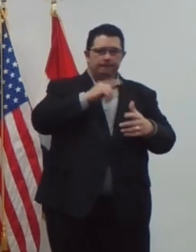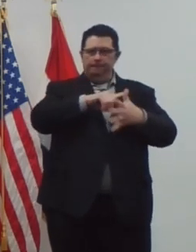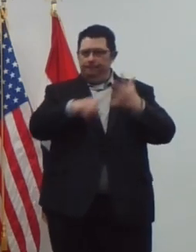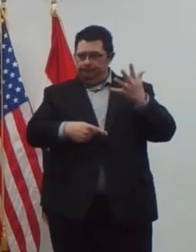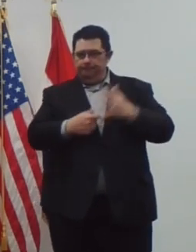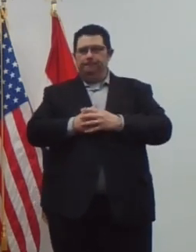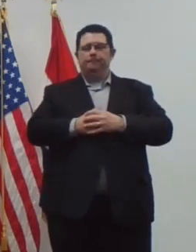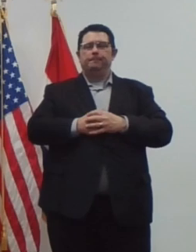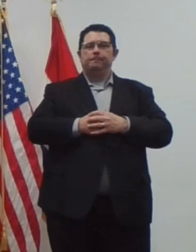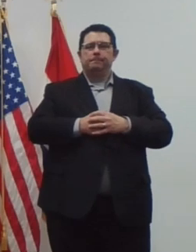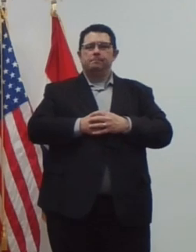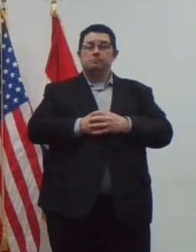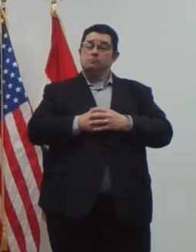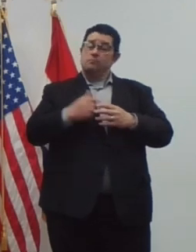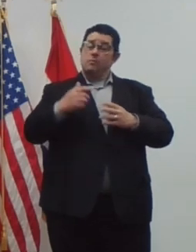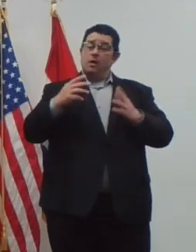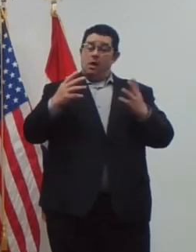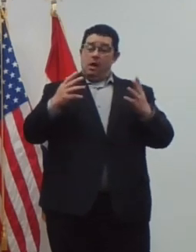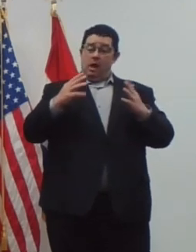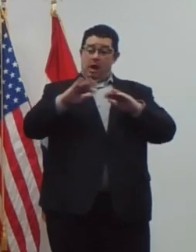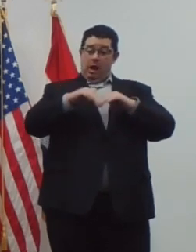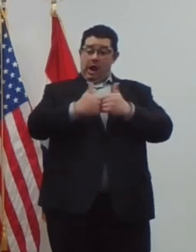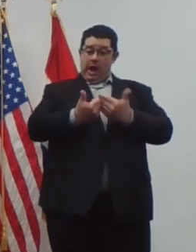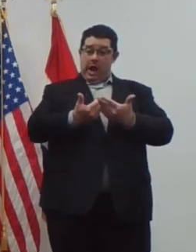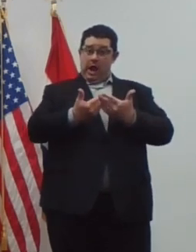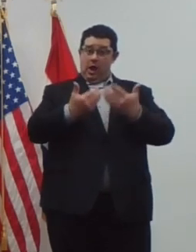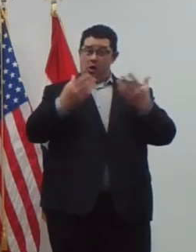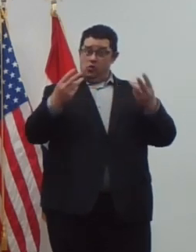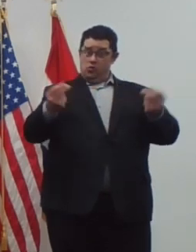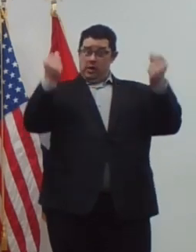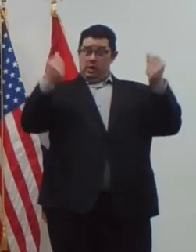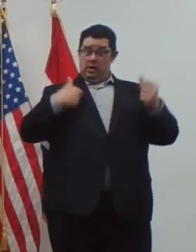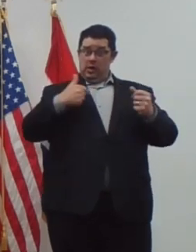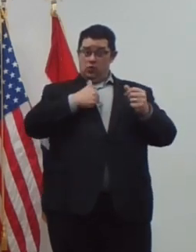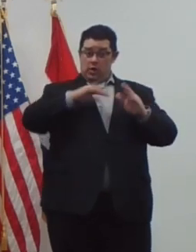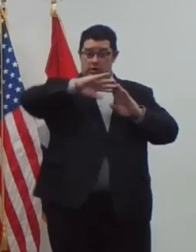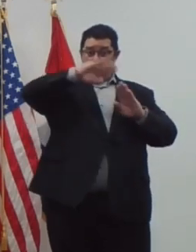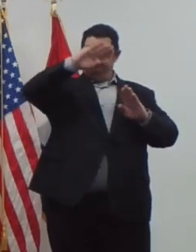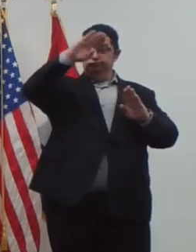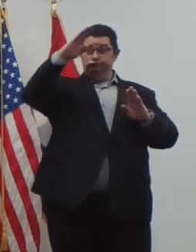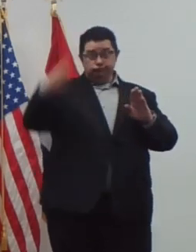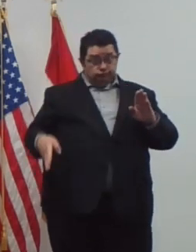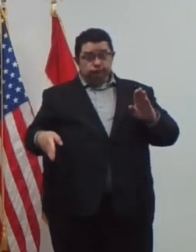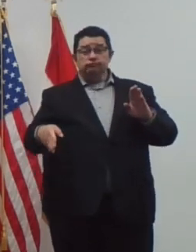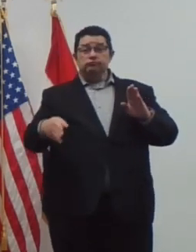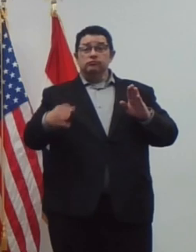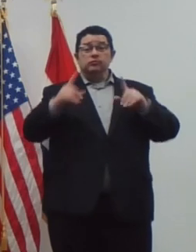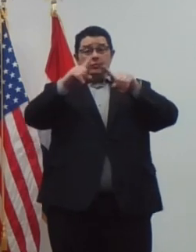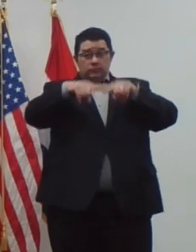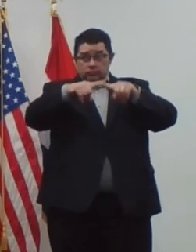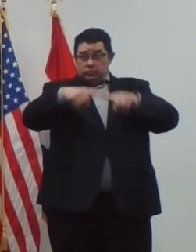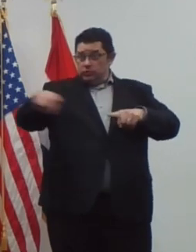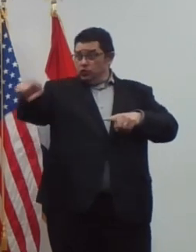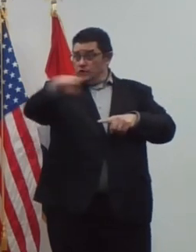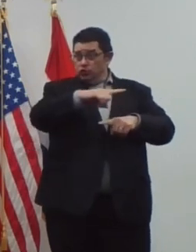How quickly we overcome this really is up to each of you. I'll be glad to answer your questions.